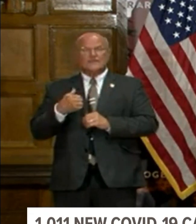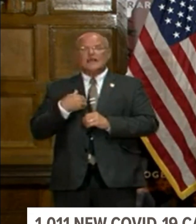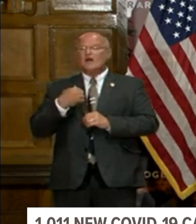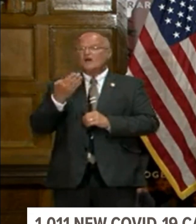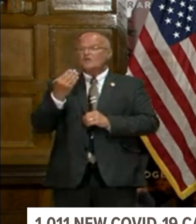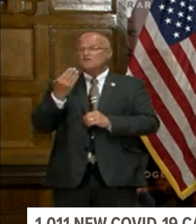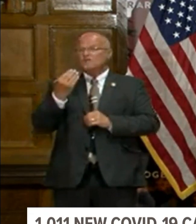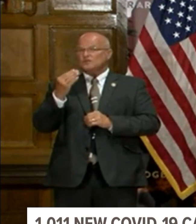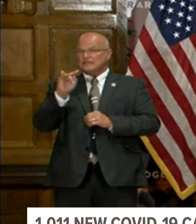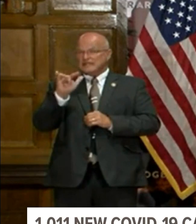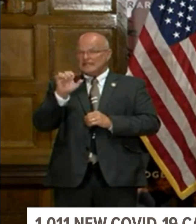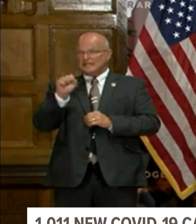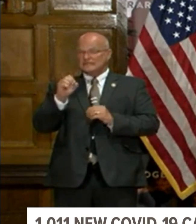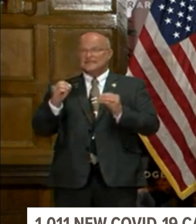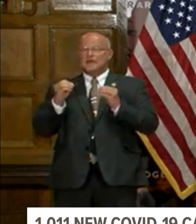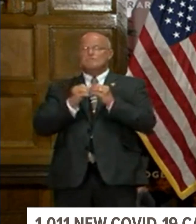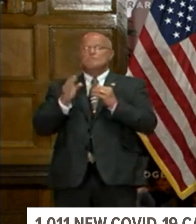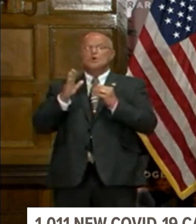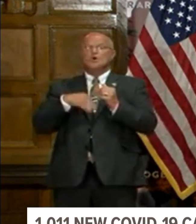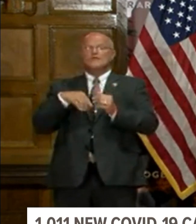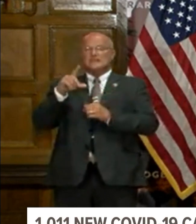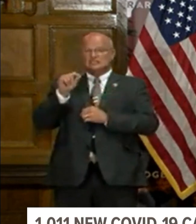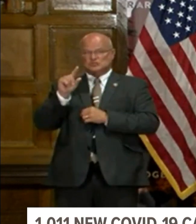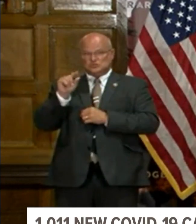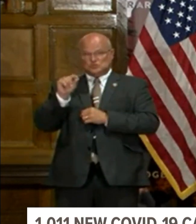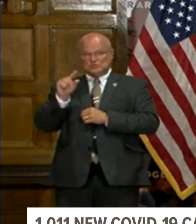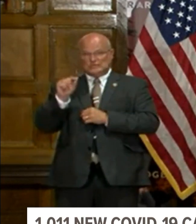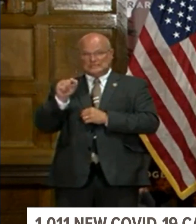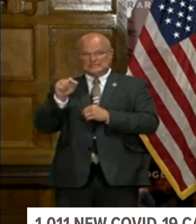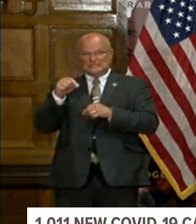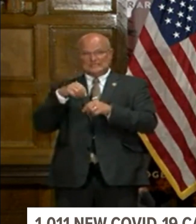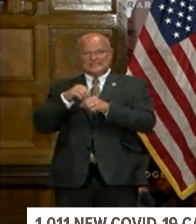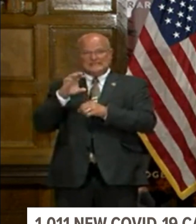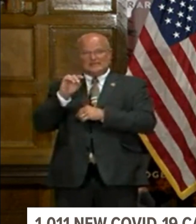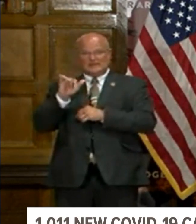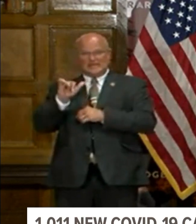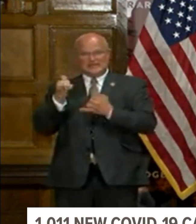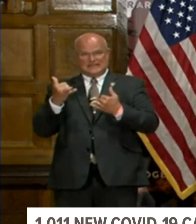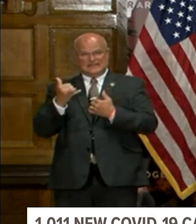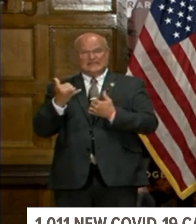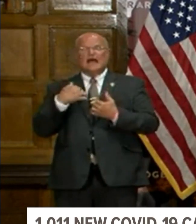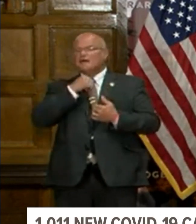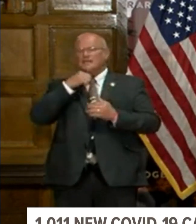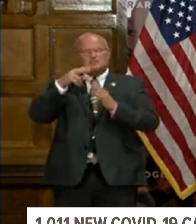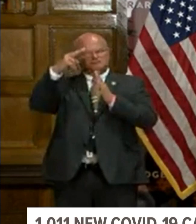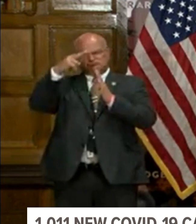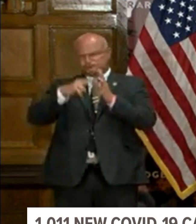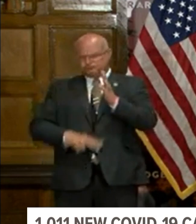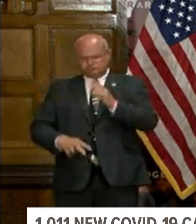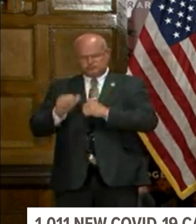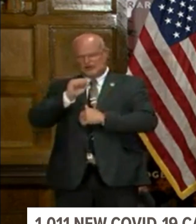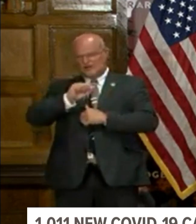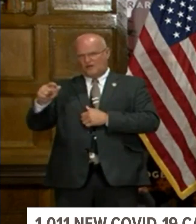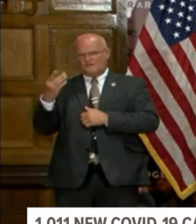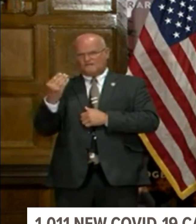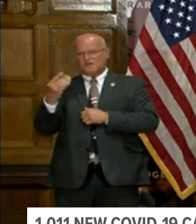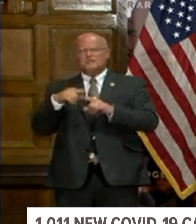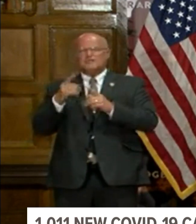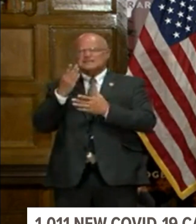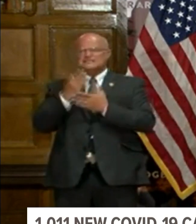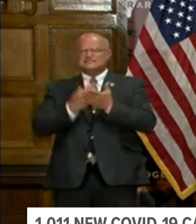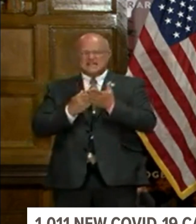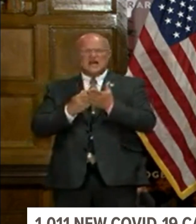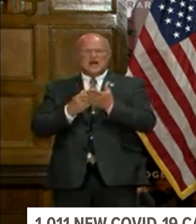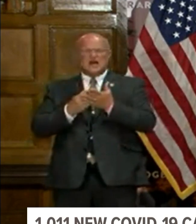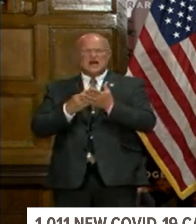14 counties that have over 20 cases in their county. I won't read all 14 counties, but I'll give you some